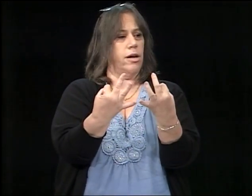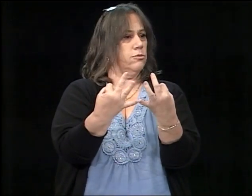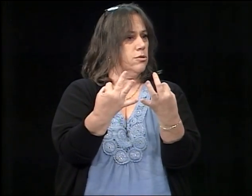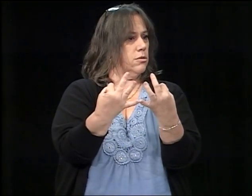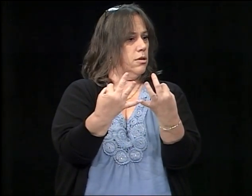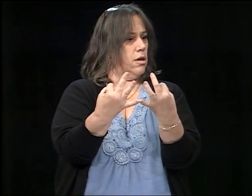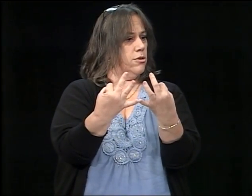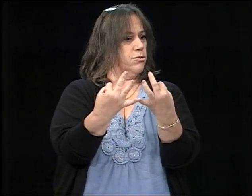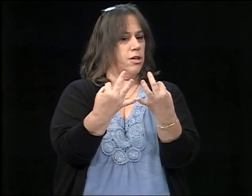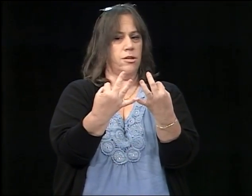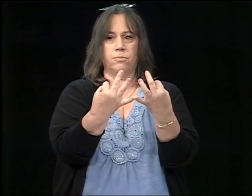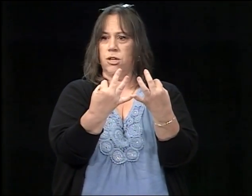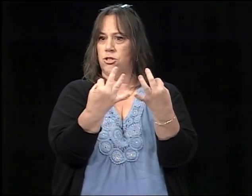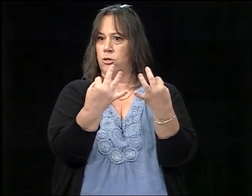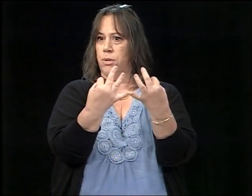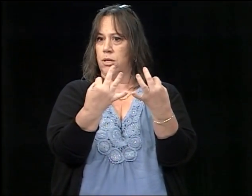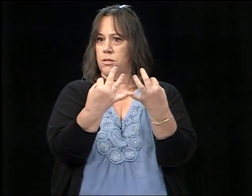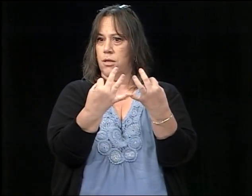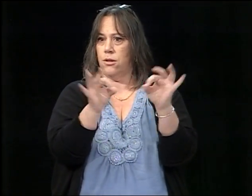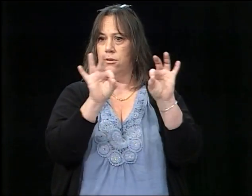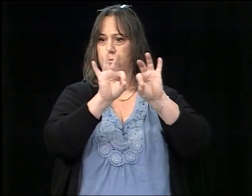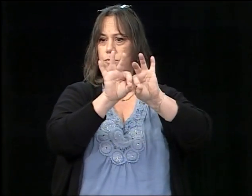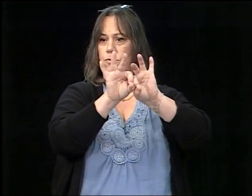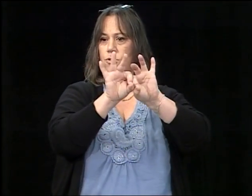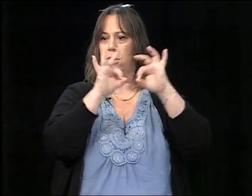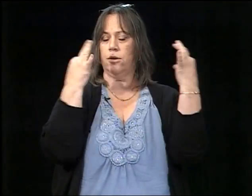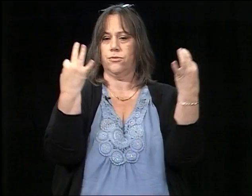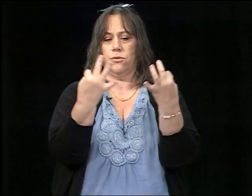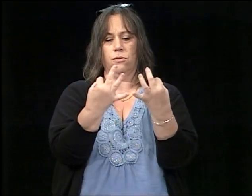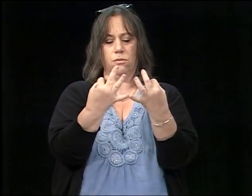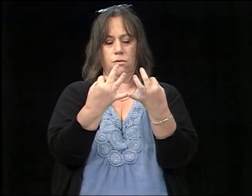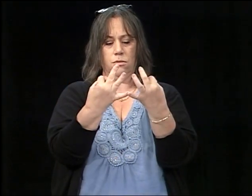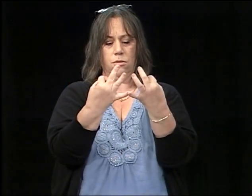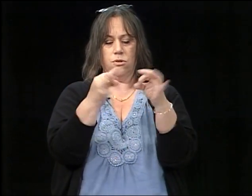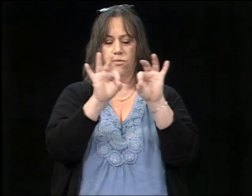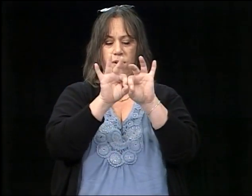around, and you end up touching your pinkies together. So your F's. It's family.